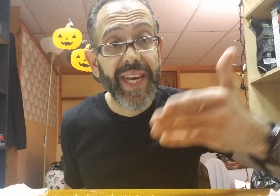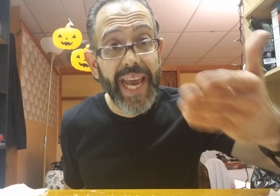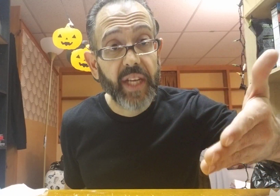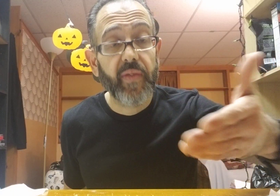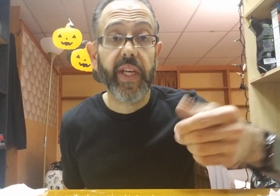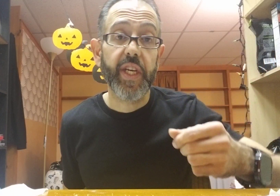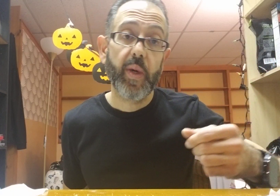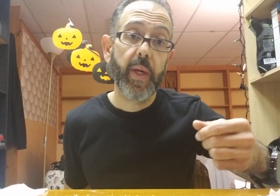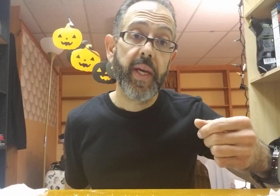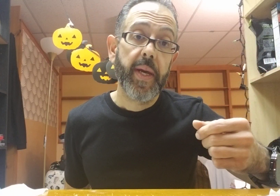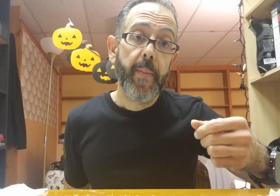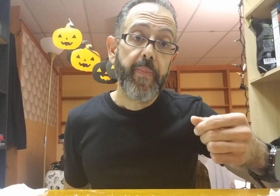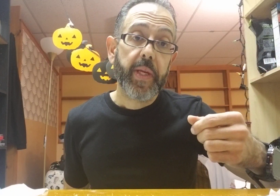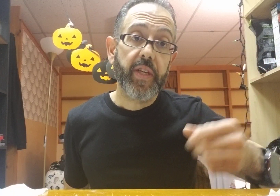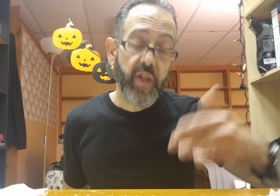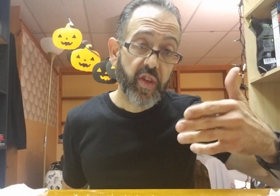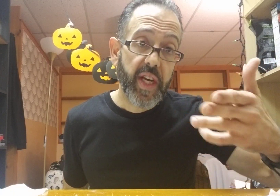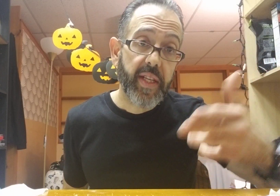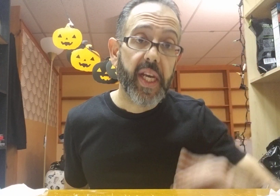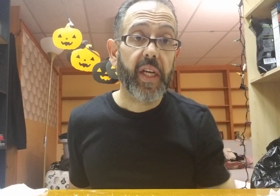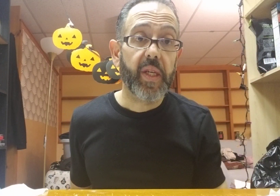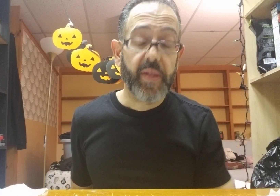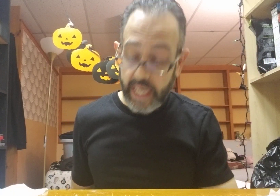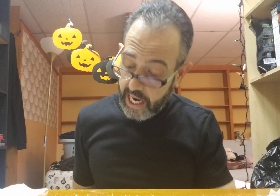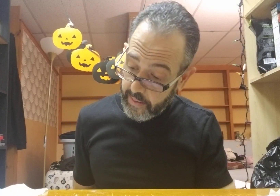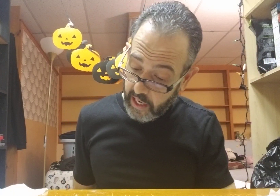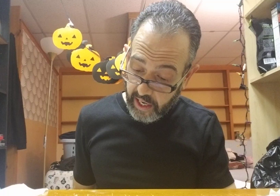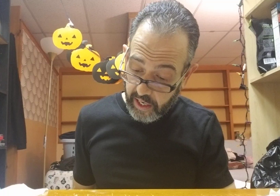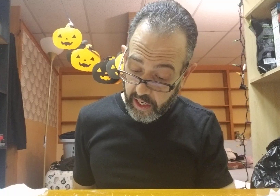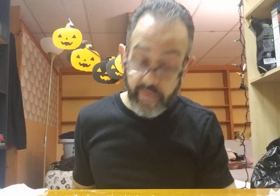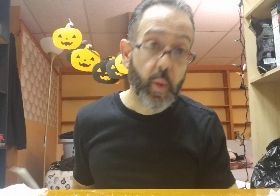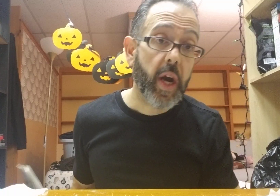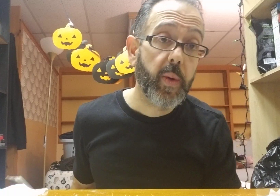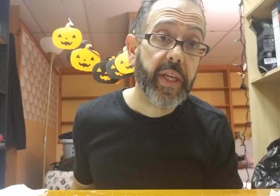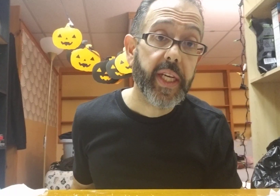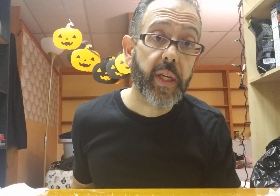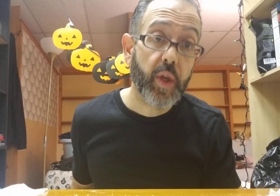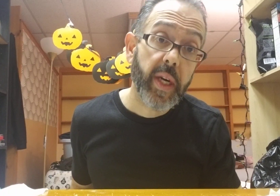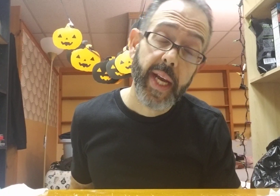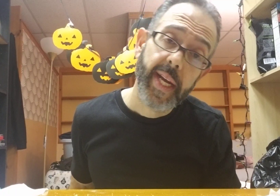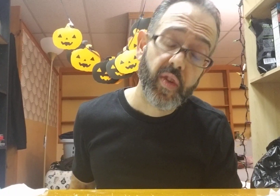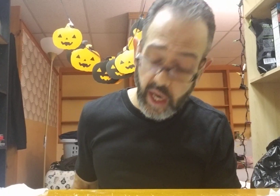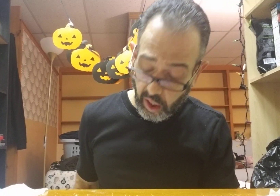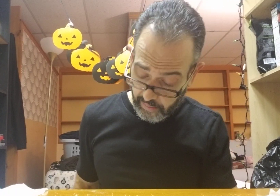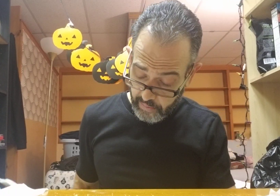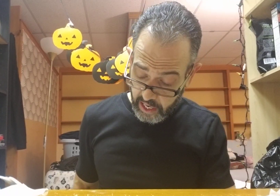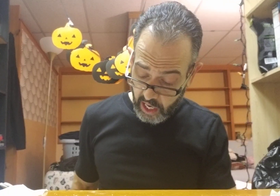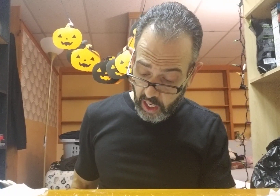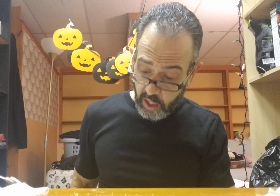next video, because this is going to take a little time if you want to really get good at ASL.